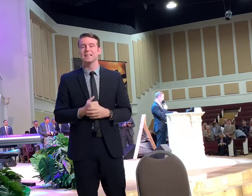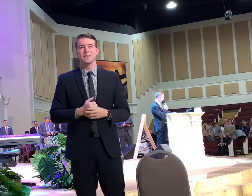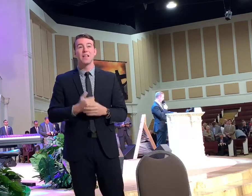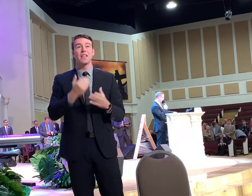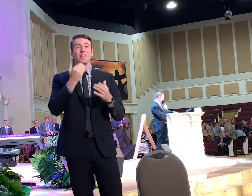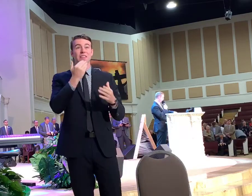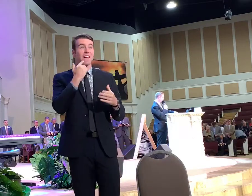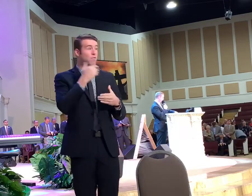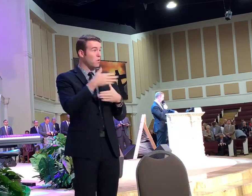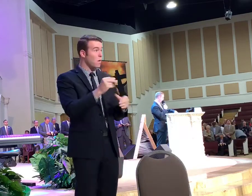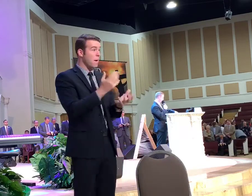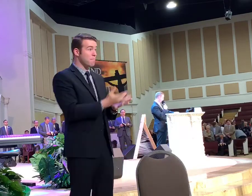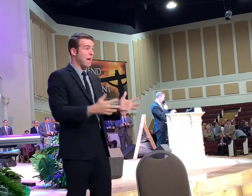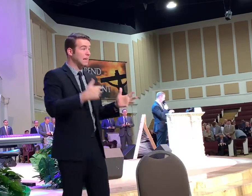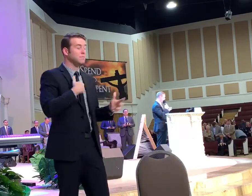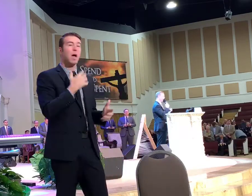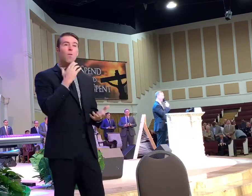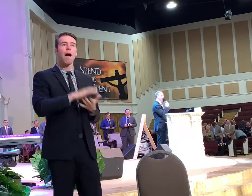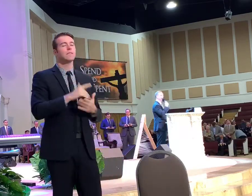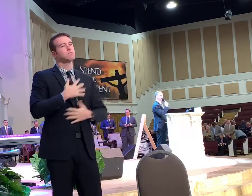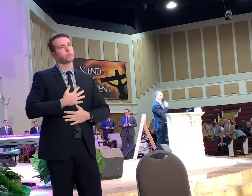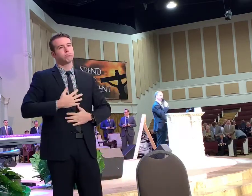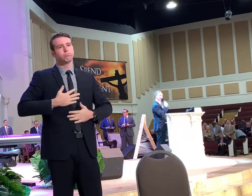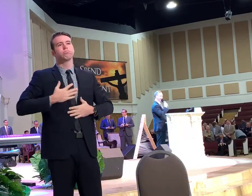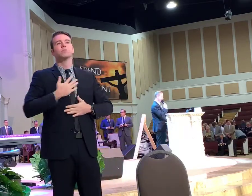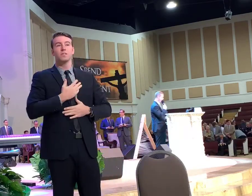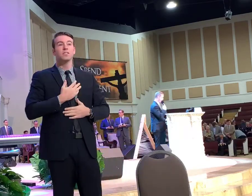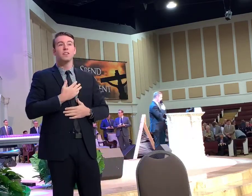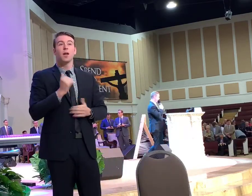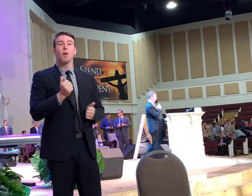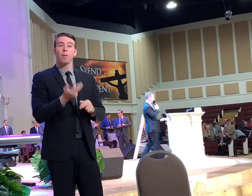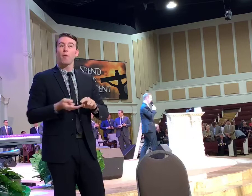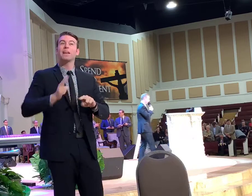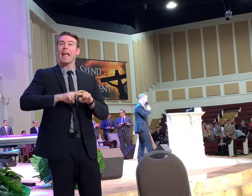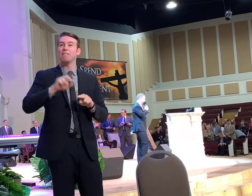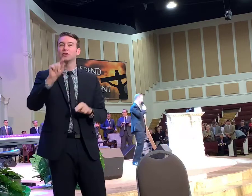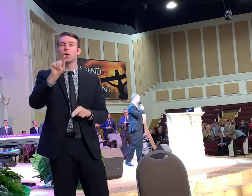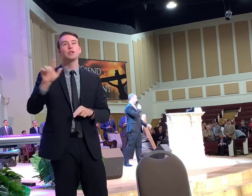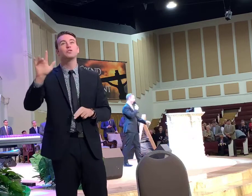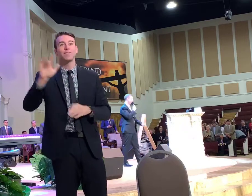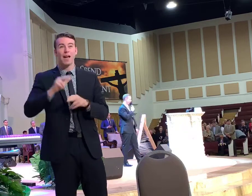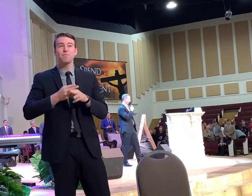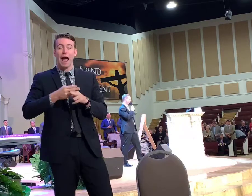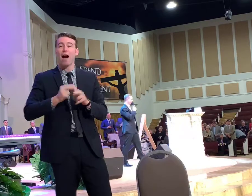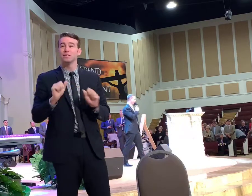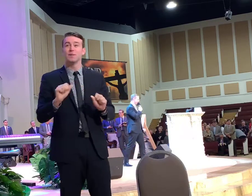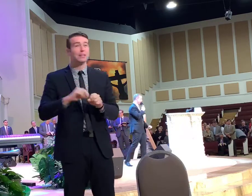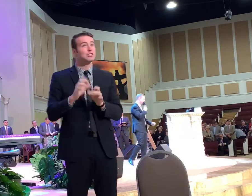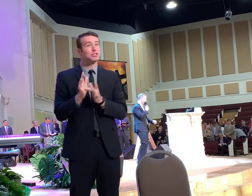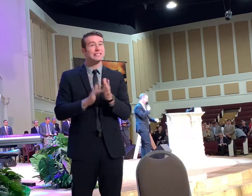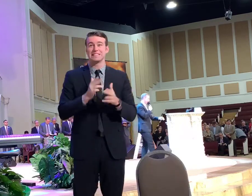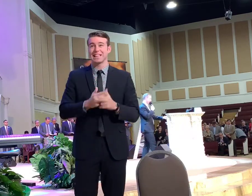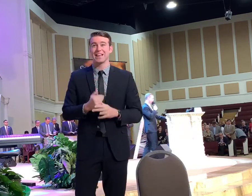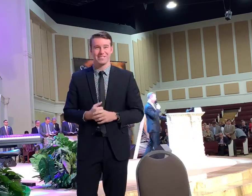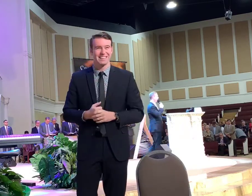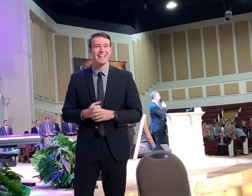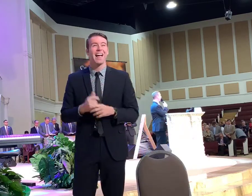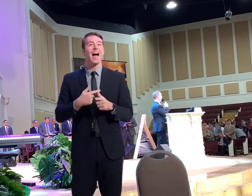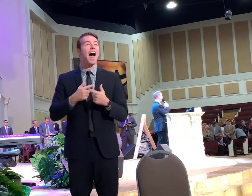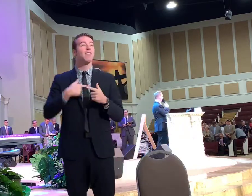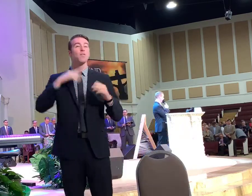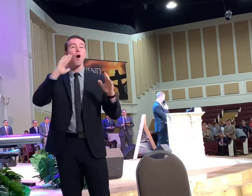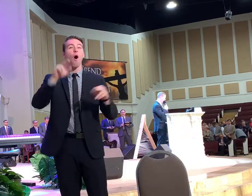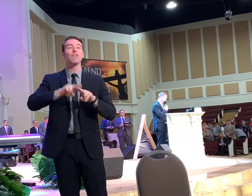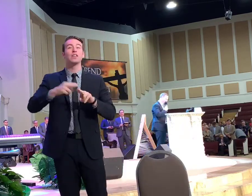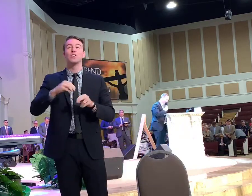for the room and the basket. My wife and I have been enjoying that. Probably going to gain 20 or 25 pounds in Jesus' name. And then we'll